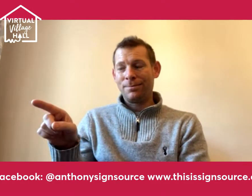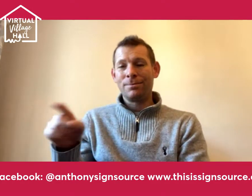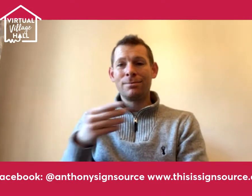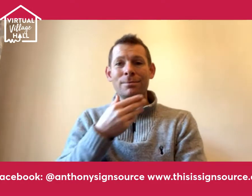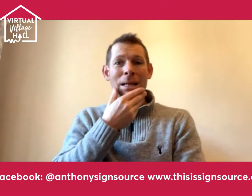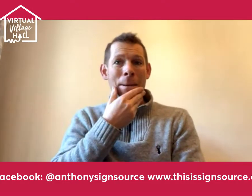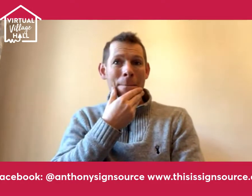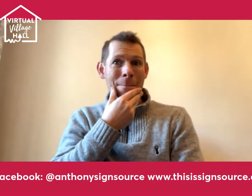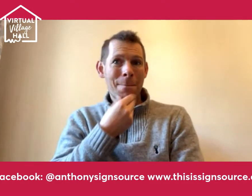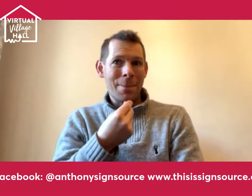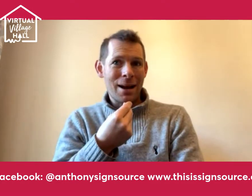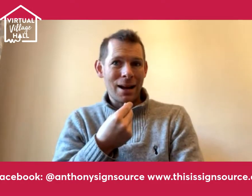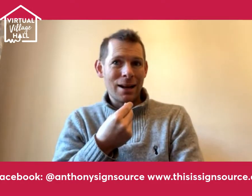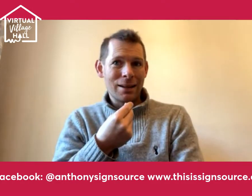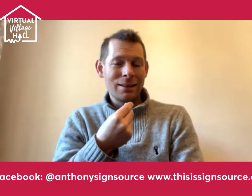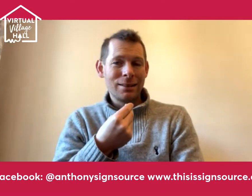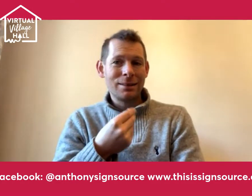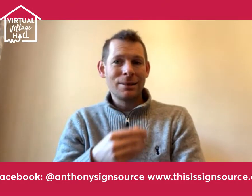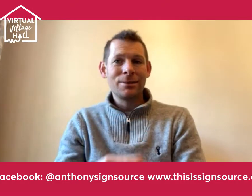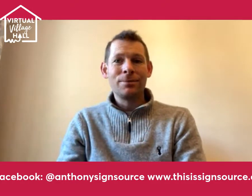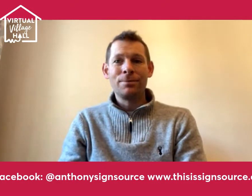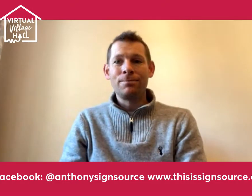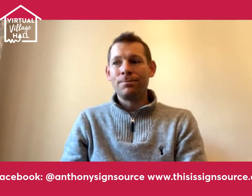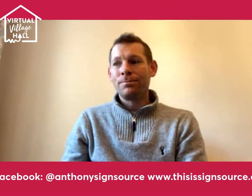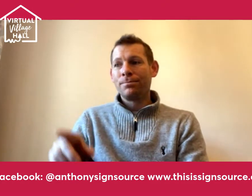Mark, he's a man.